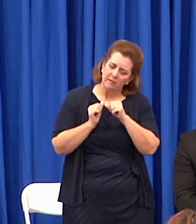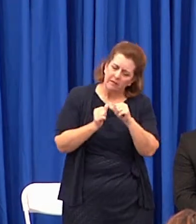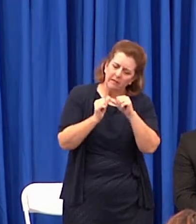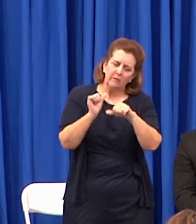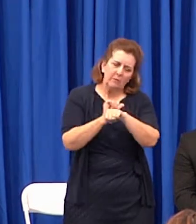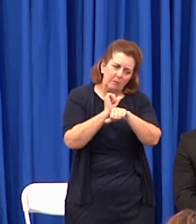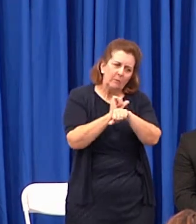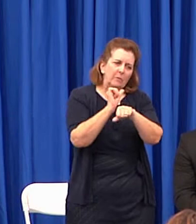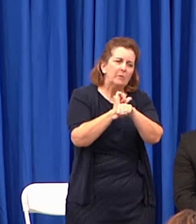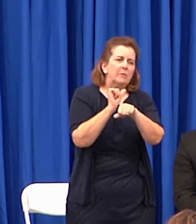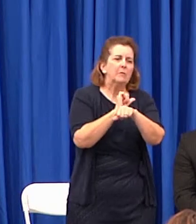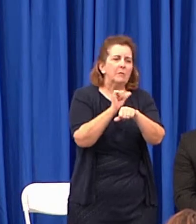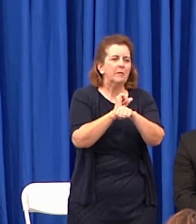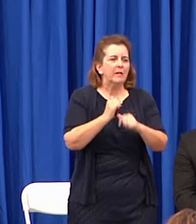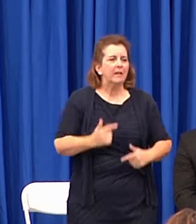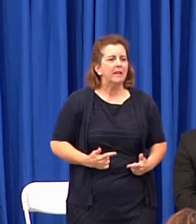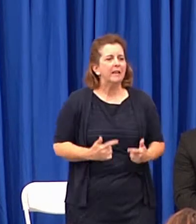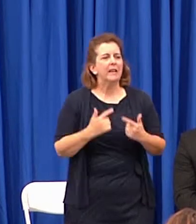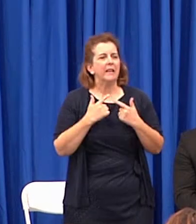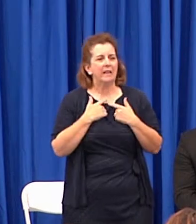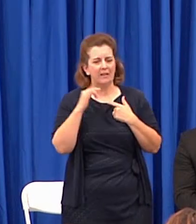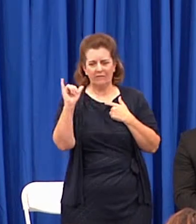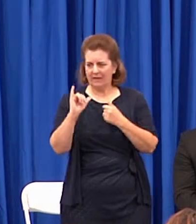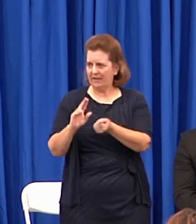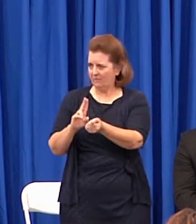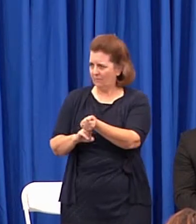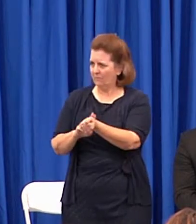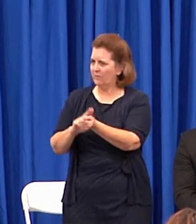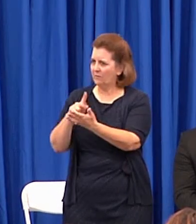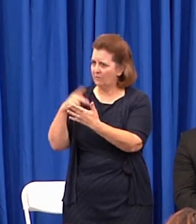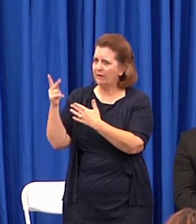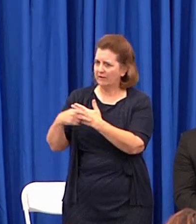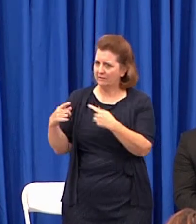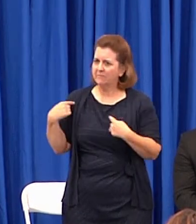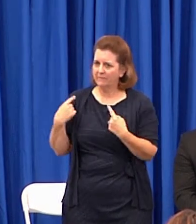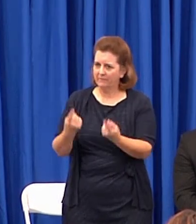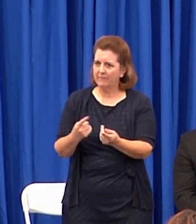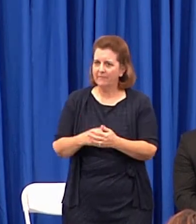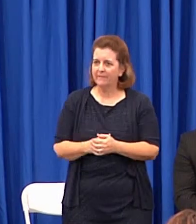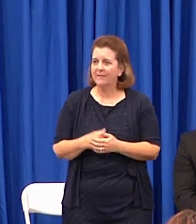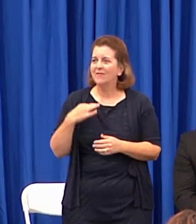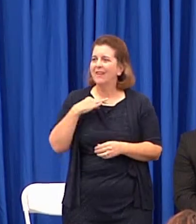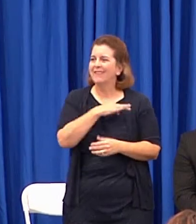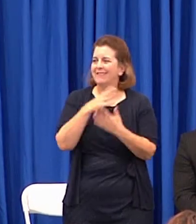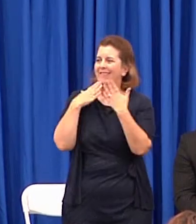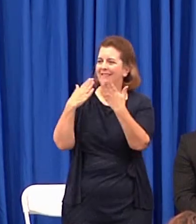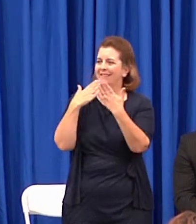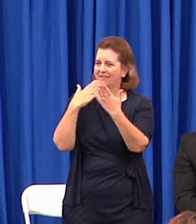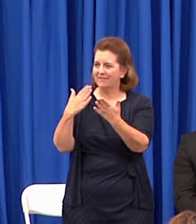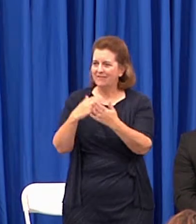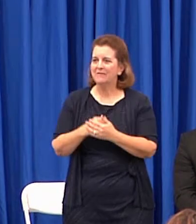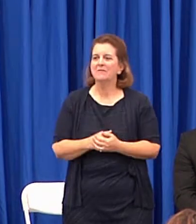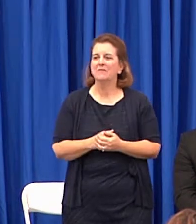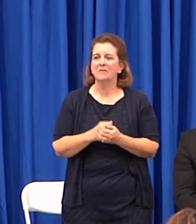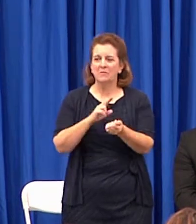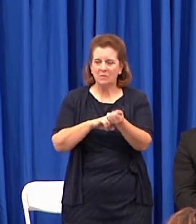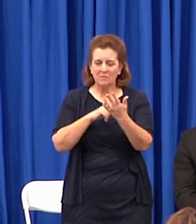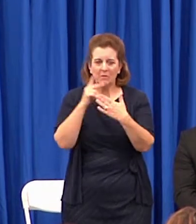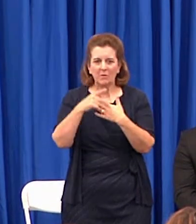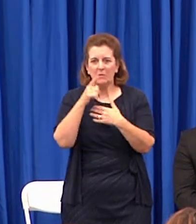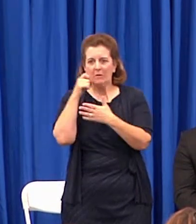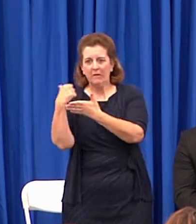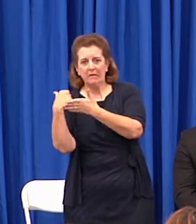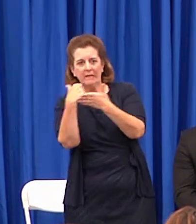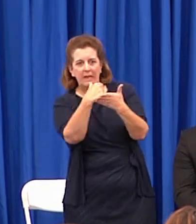as hard as you've worked in the nursing program. I also want to thank the faculty in the nursing program who have helped you